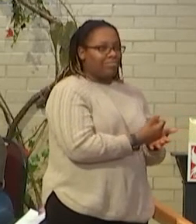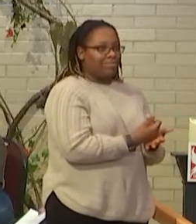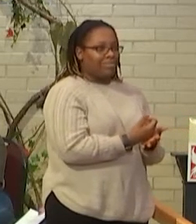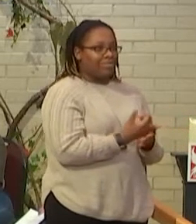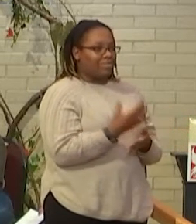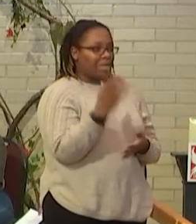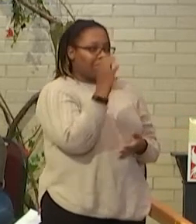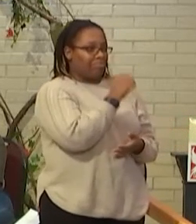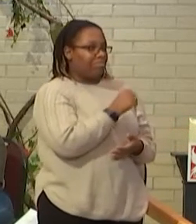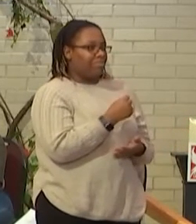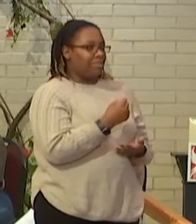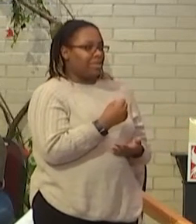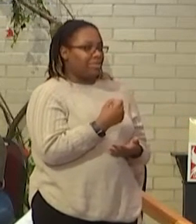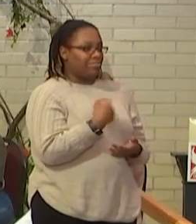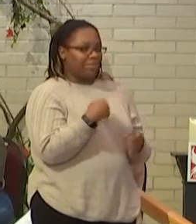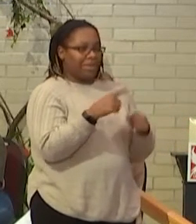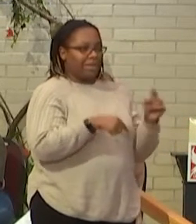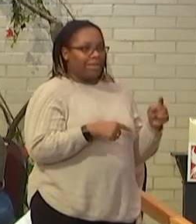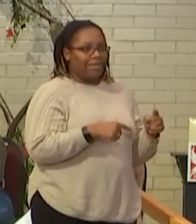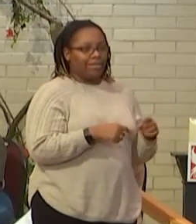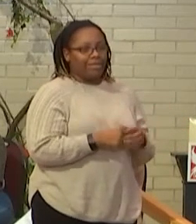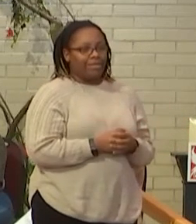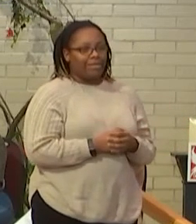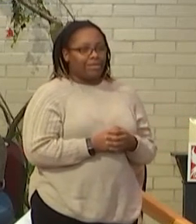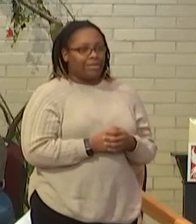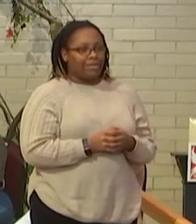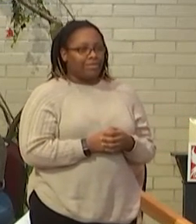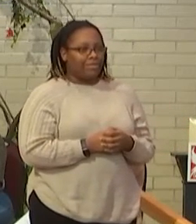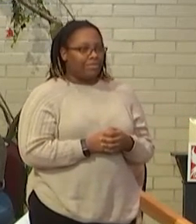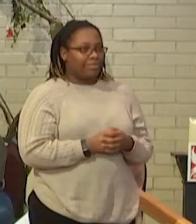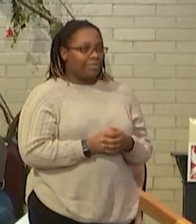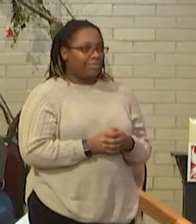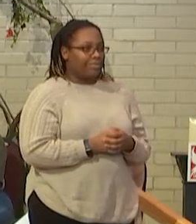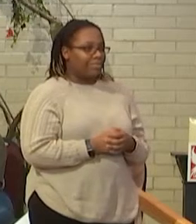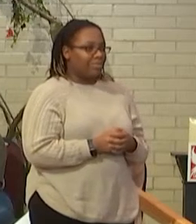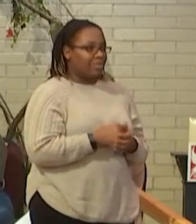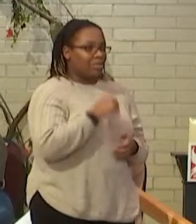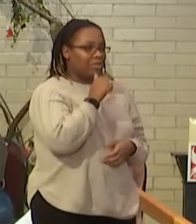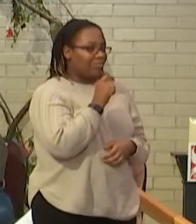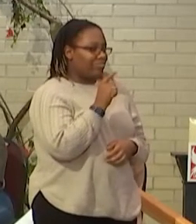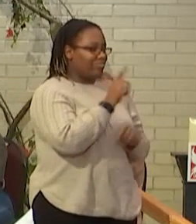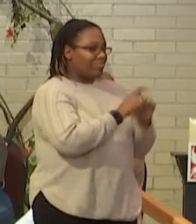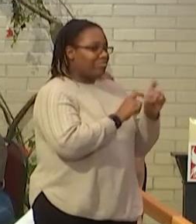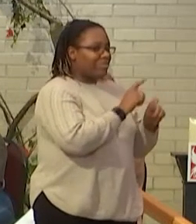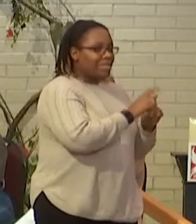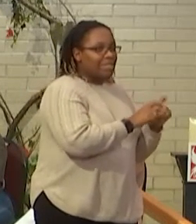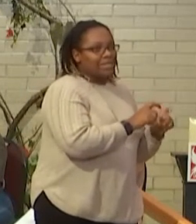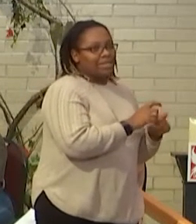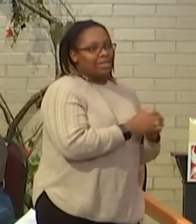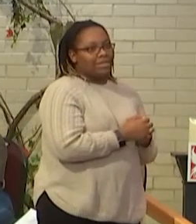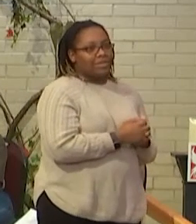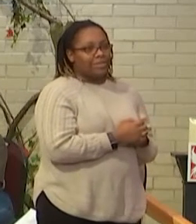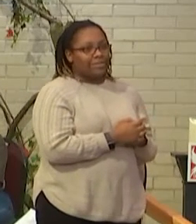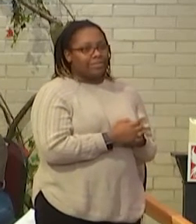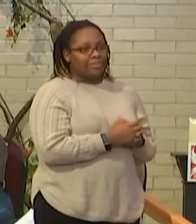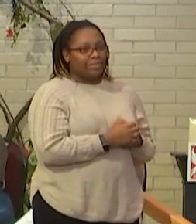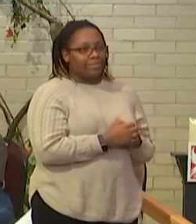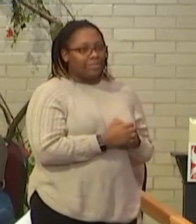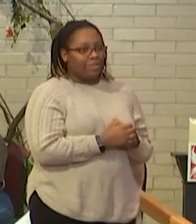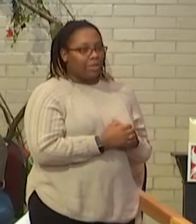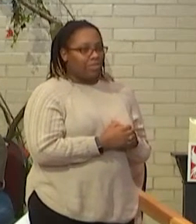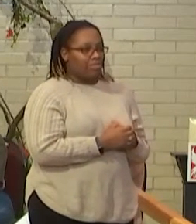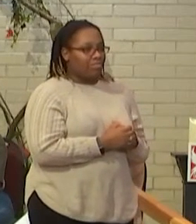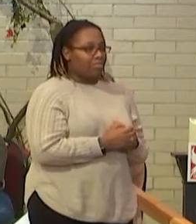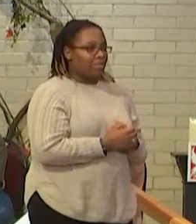I'd say, like, I can't do something, and maybe start asking me questions and being like, how come you couldn't pick up that box, or why did you need help